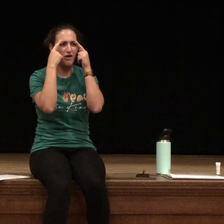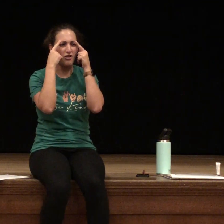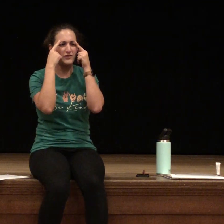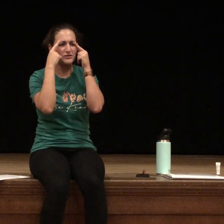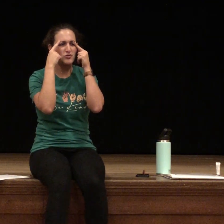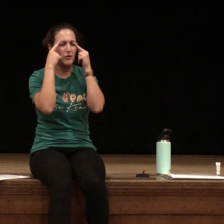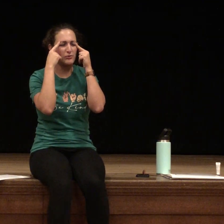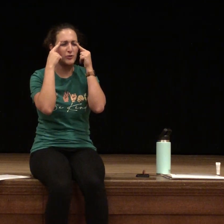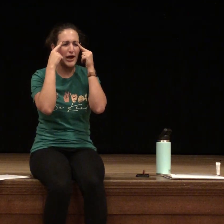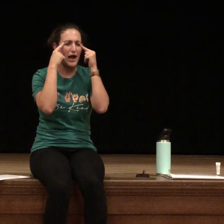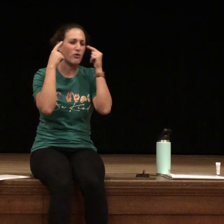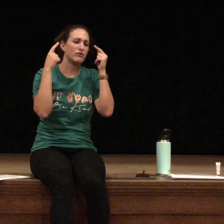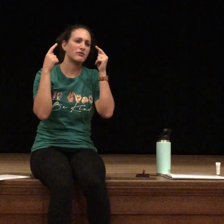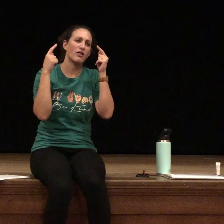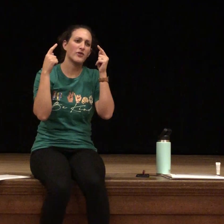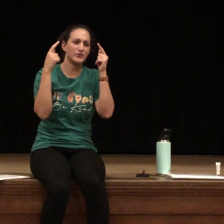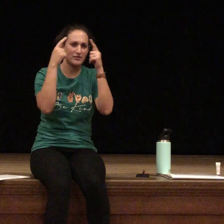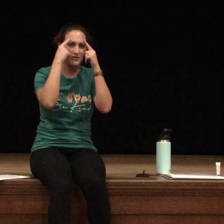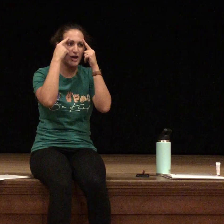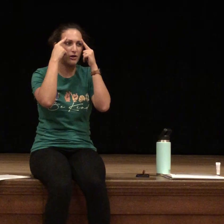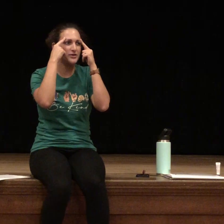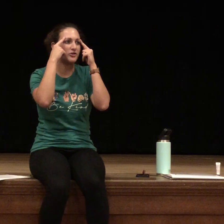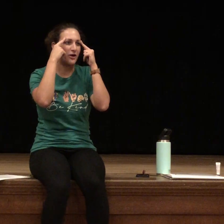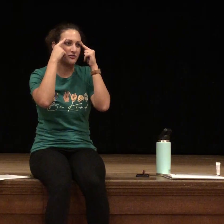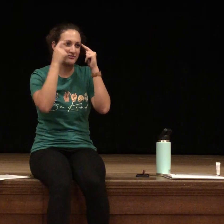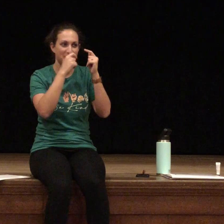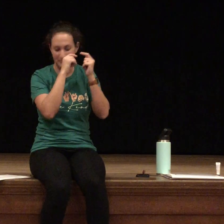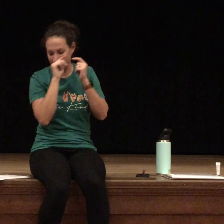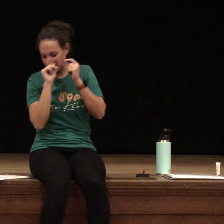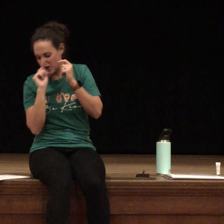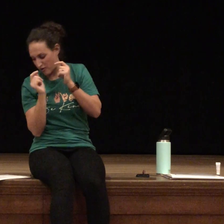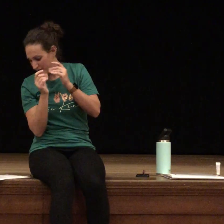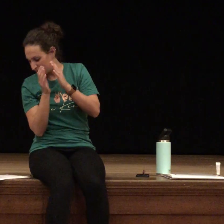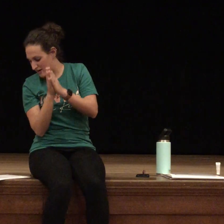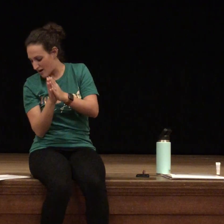all of these who, what, when, where, why, how, all of those eyebrows are down. So,